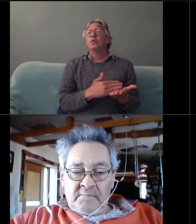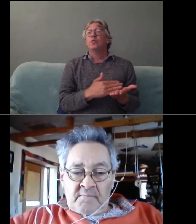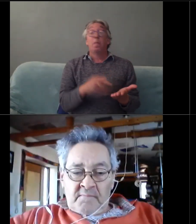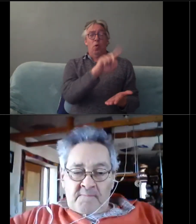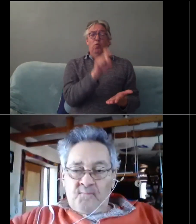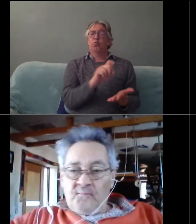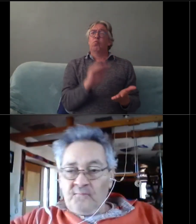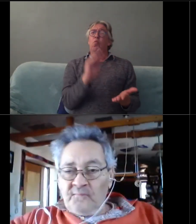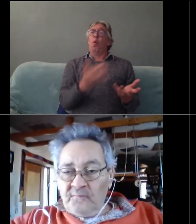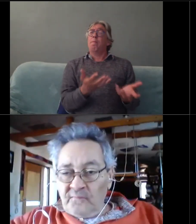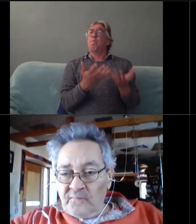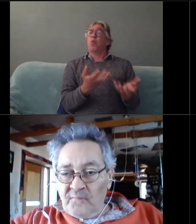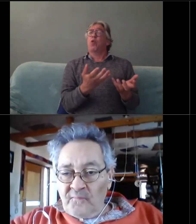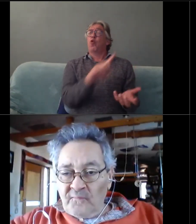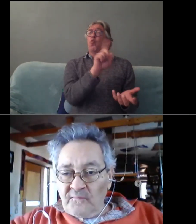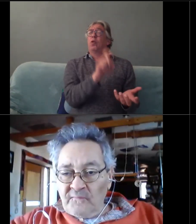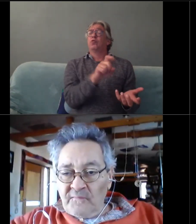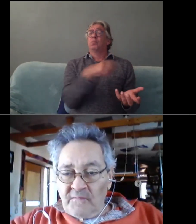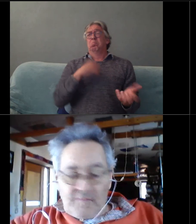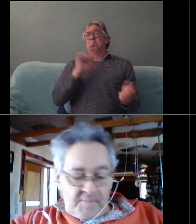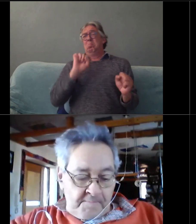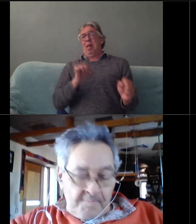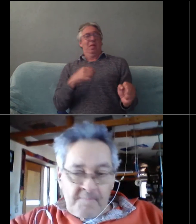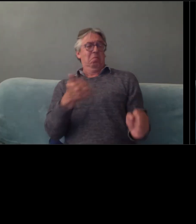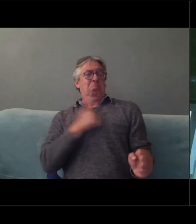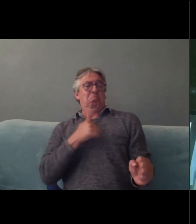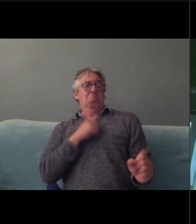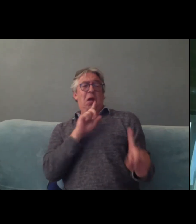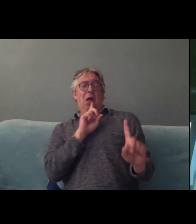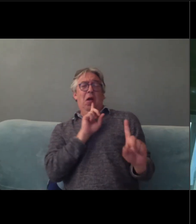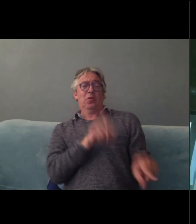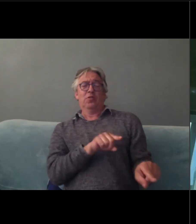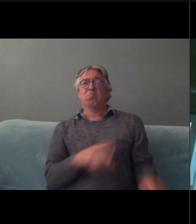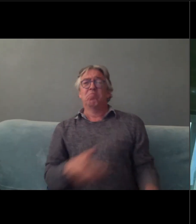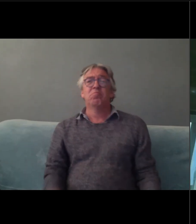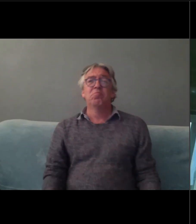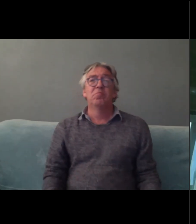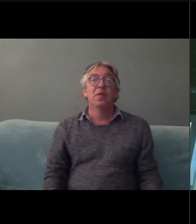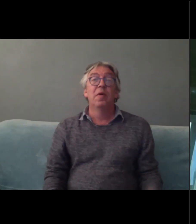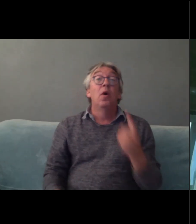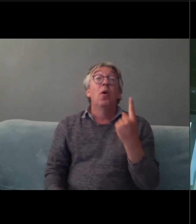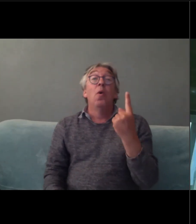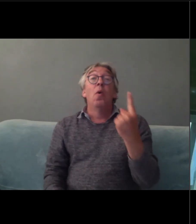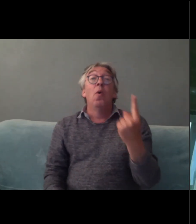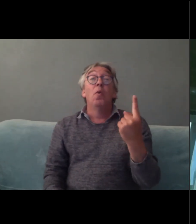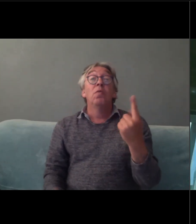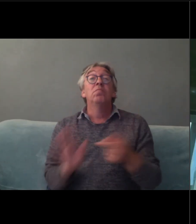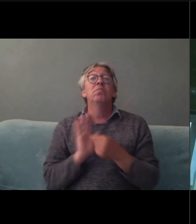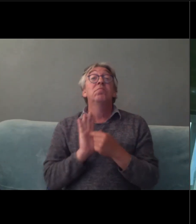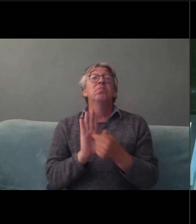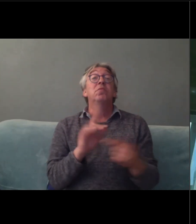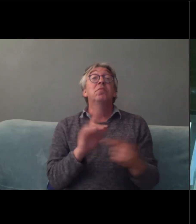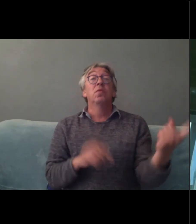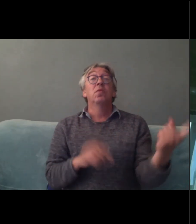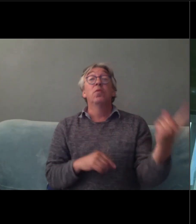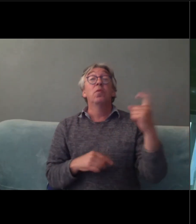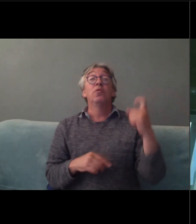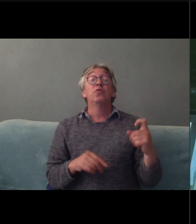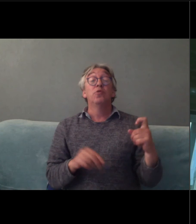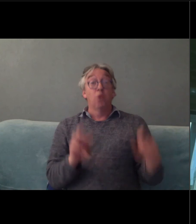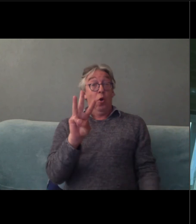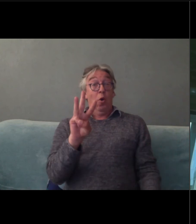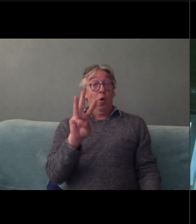already answer this for you. We had a question about whether the webinars will be made